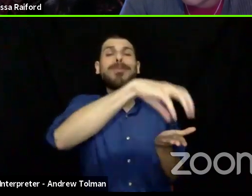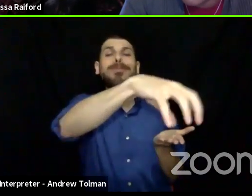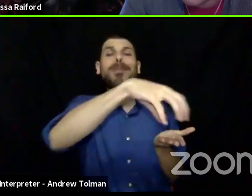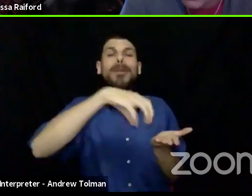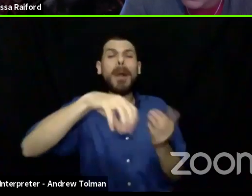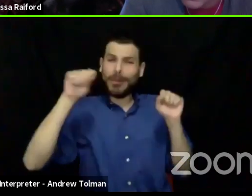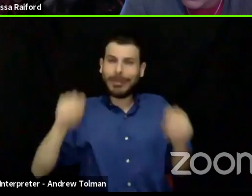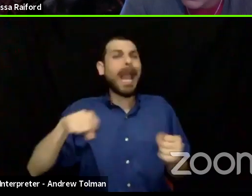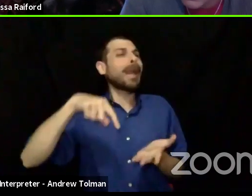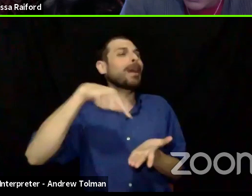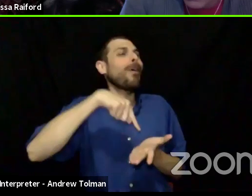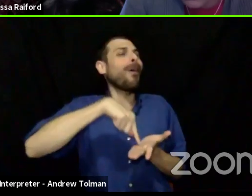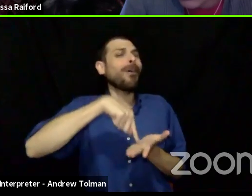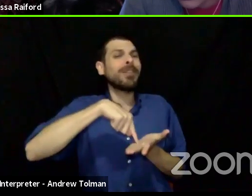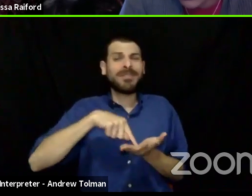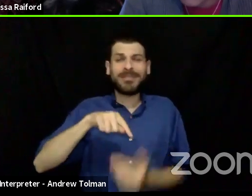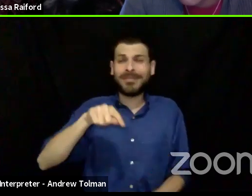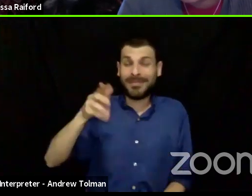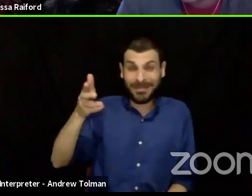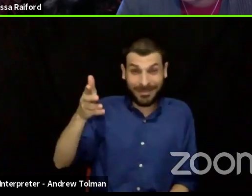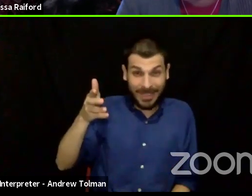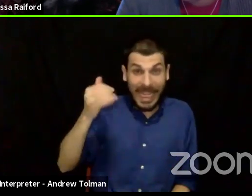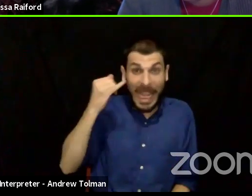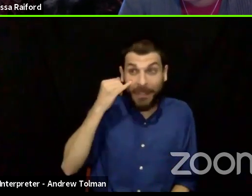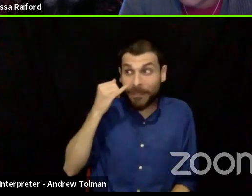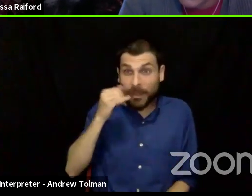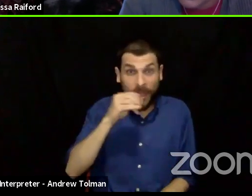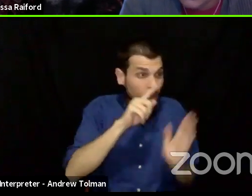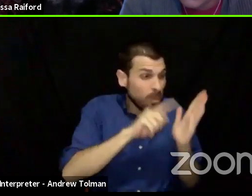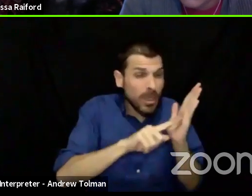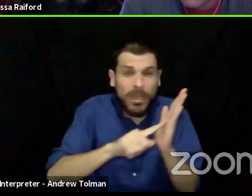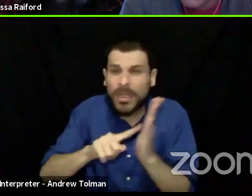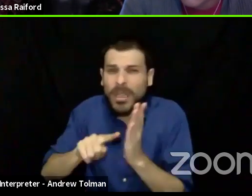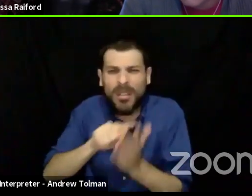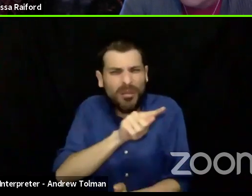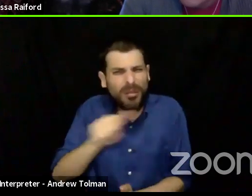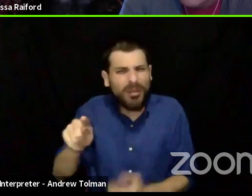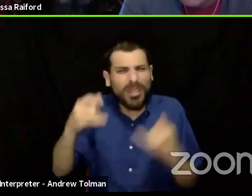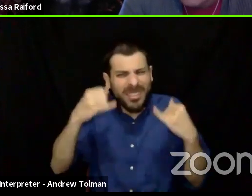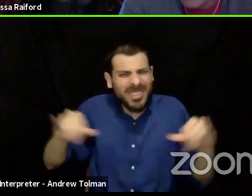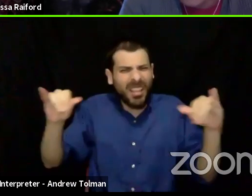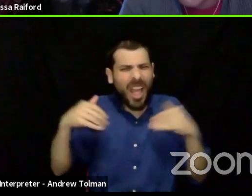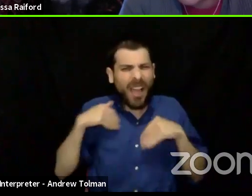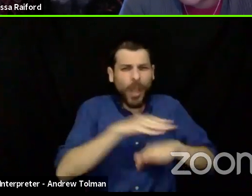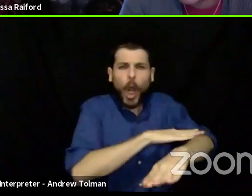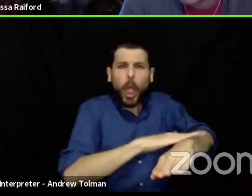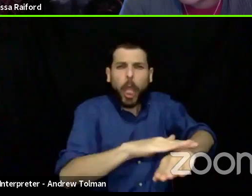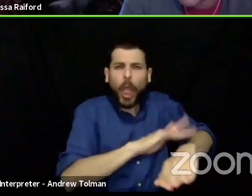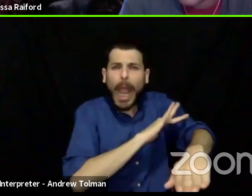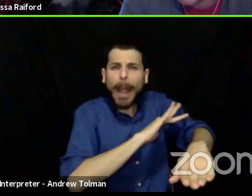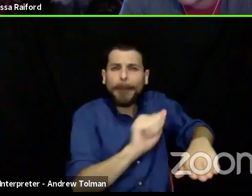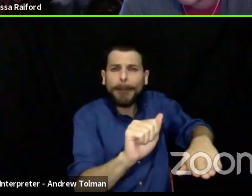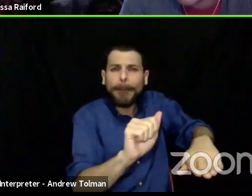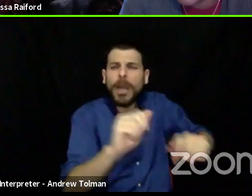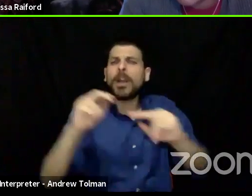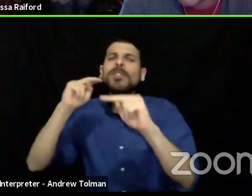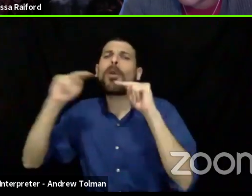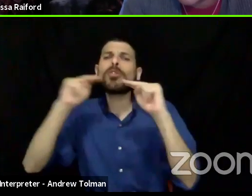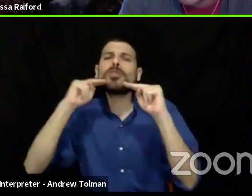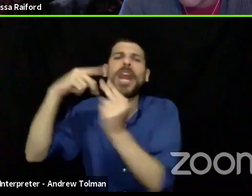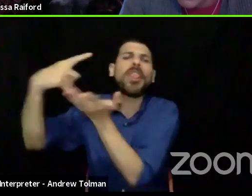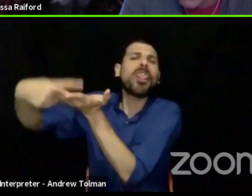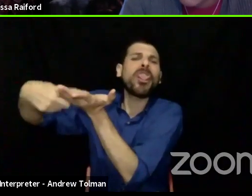being negotiated against and for, and we still don't have a clear plan on who's doing what. But until we audit these bureaus